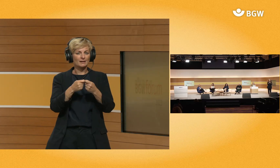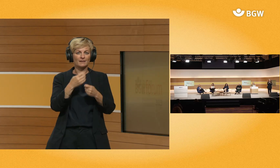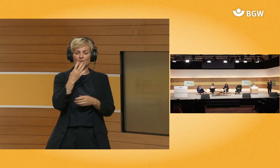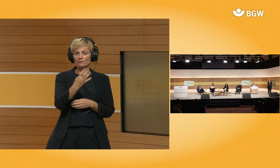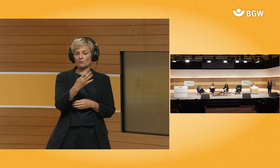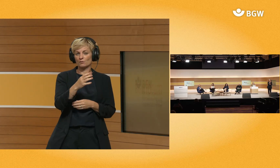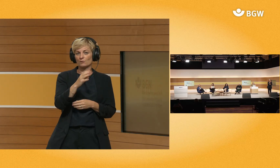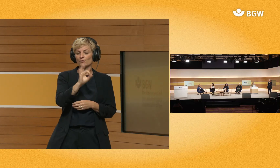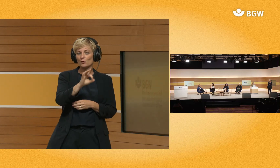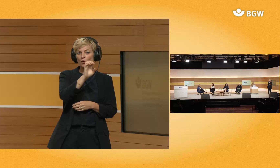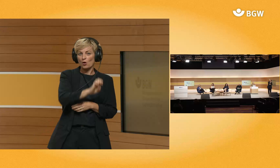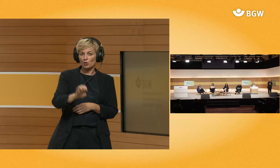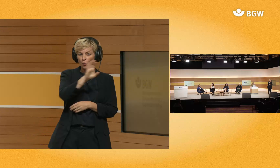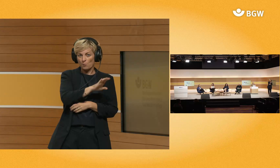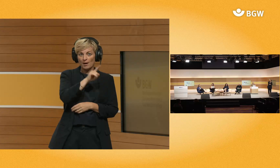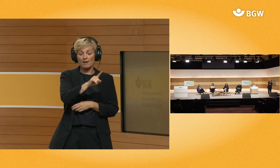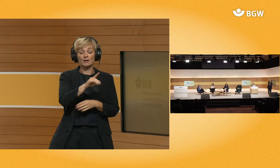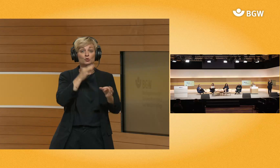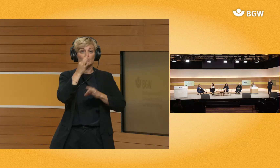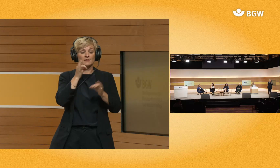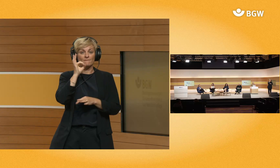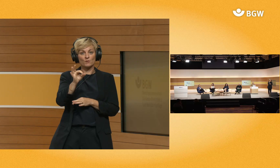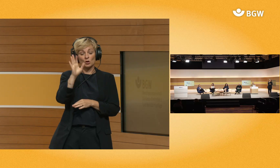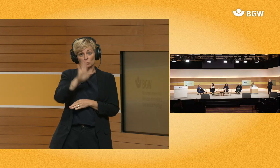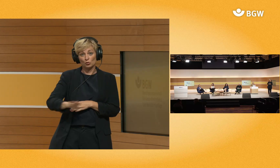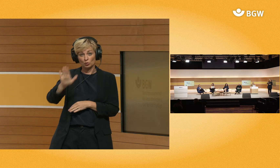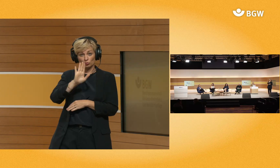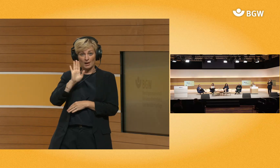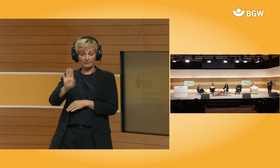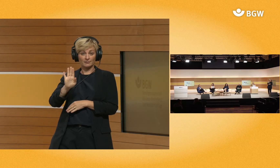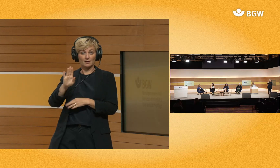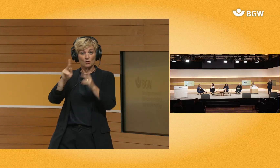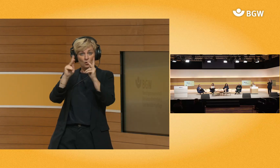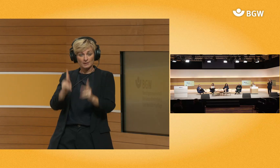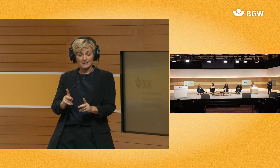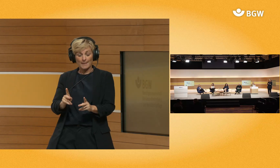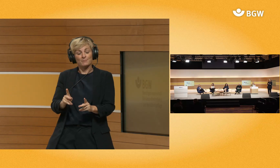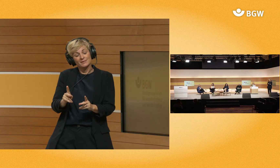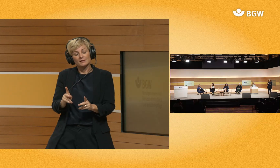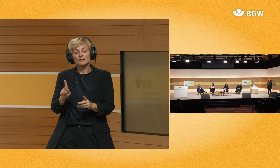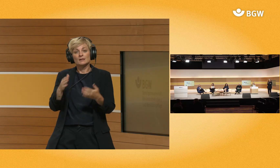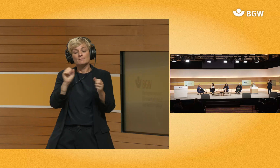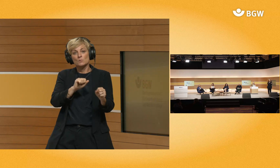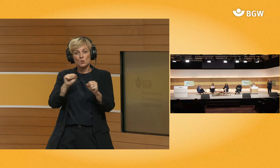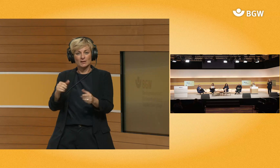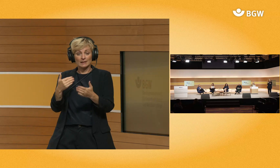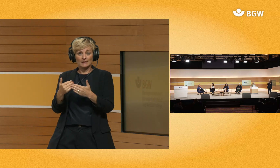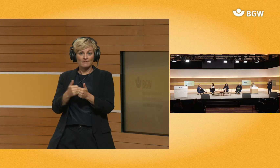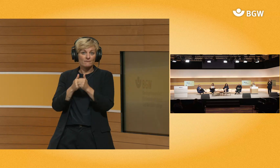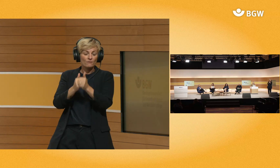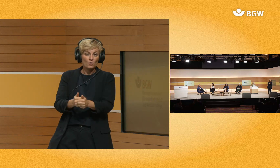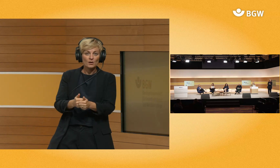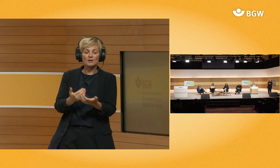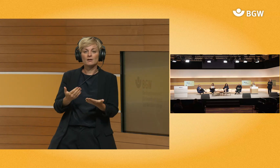concept, might lead to a situation where just the big ones, the maybe level 1 hospitals, can